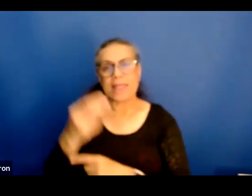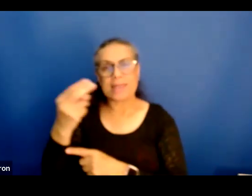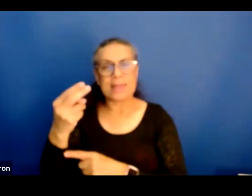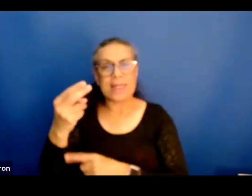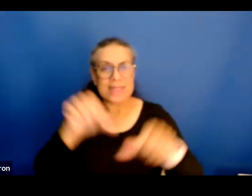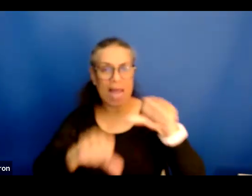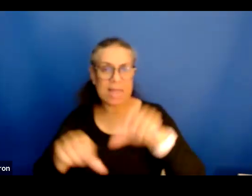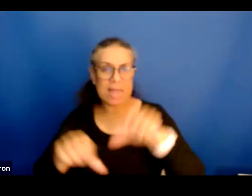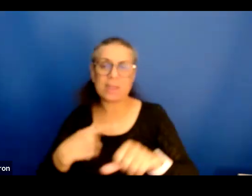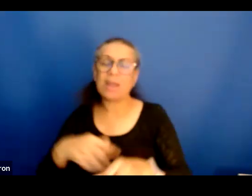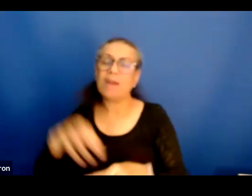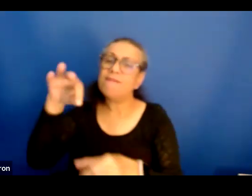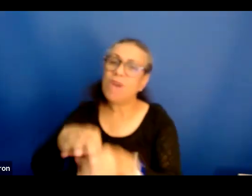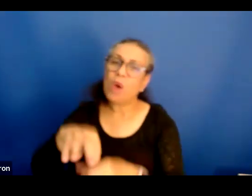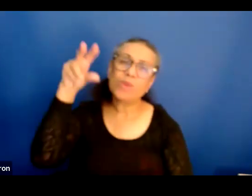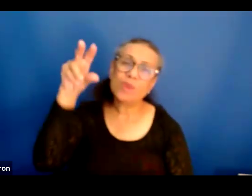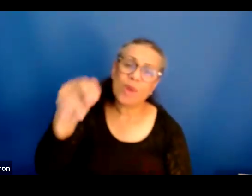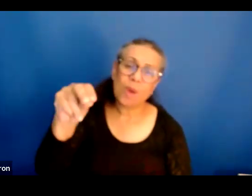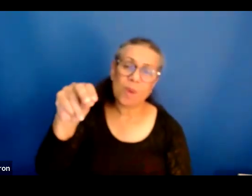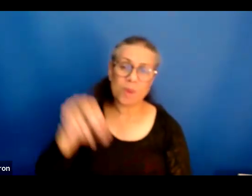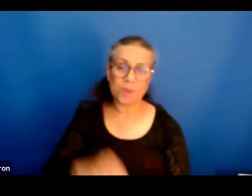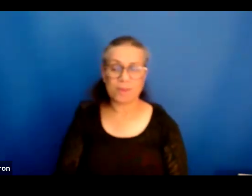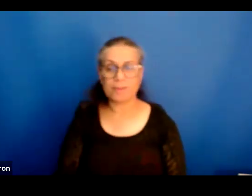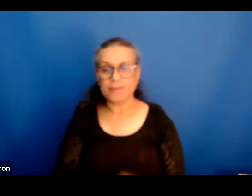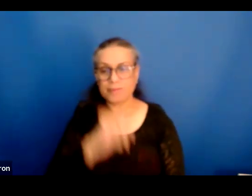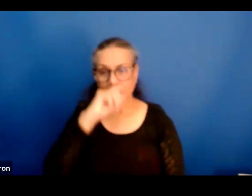no. Thank you.